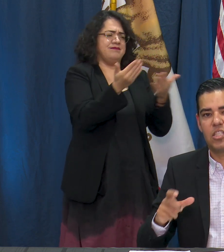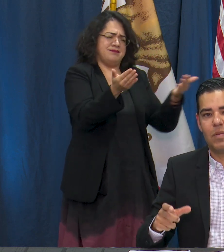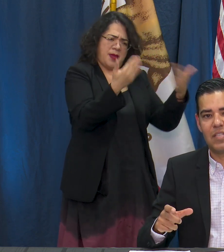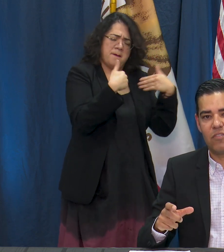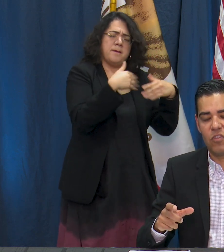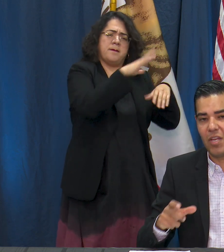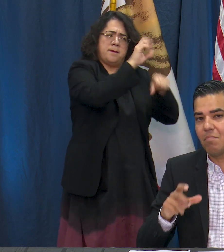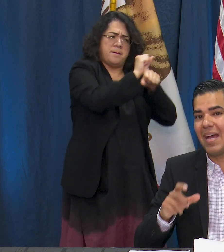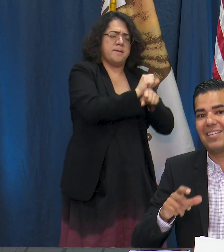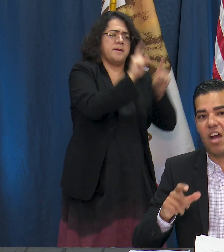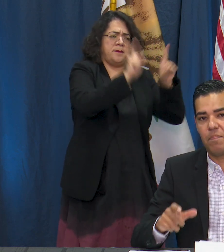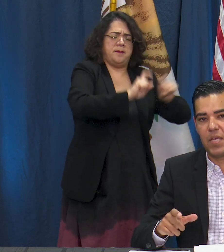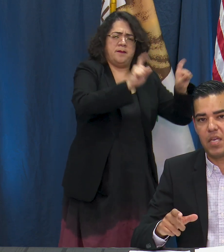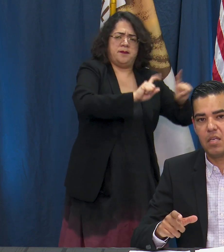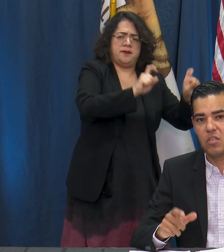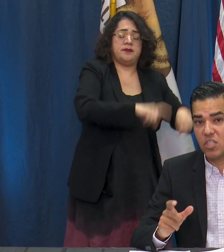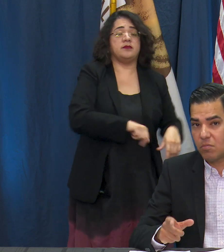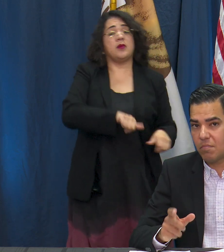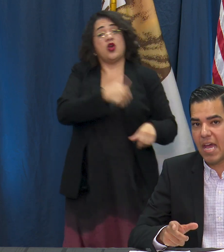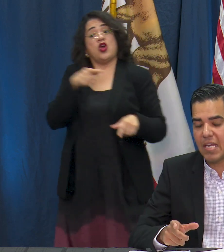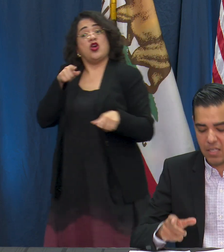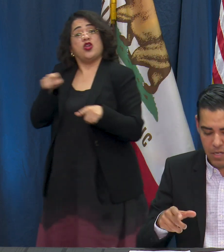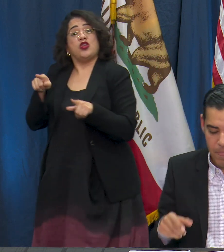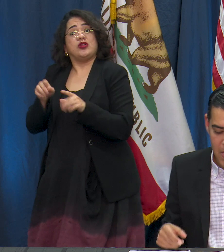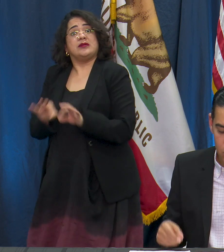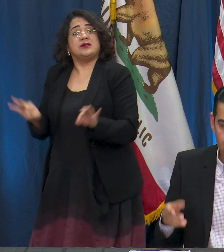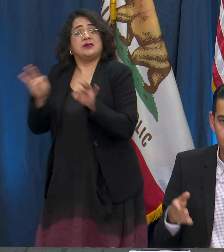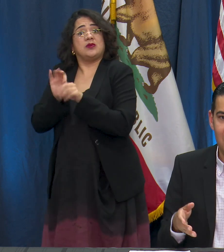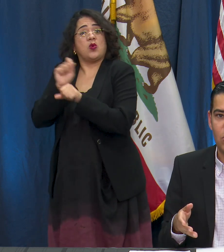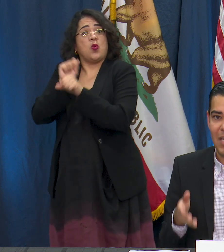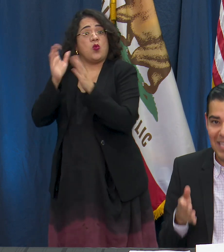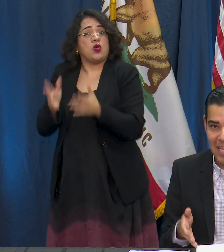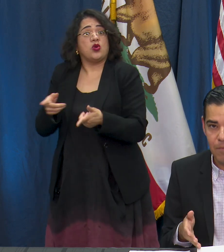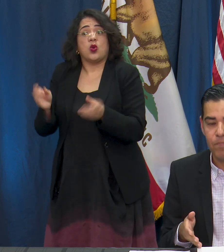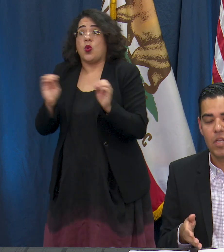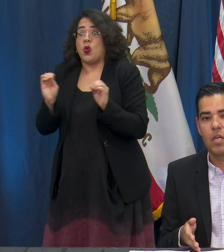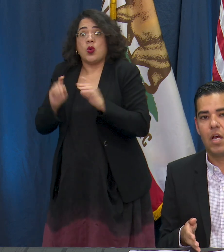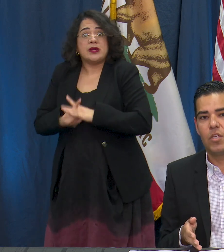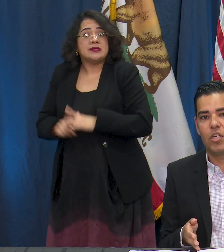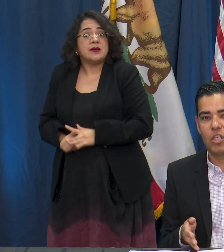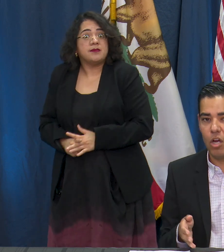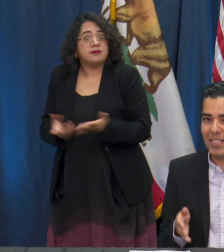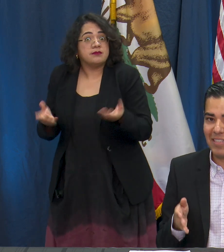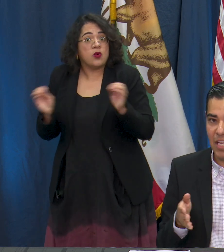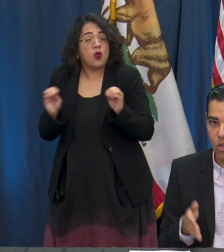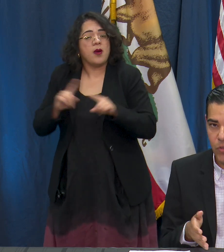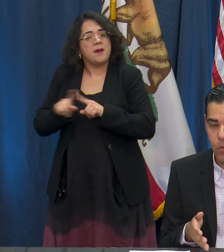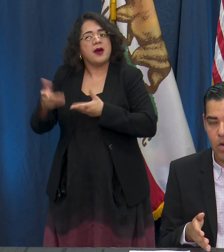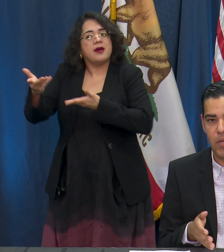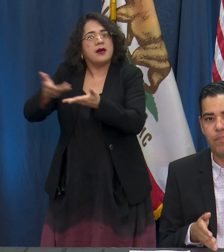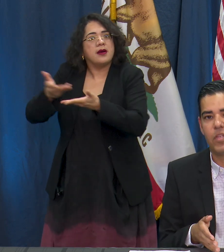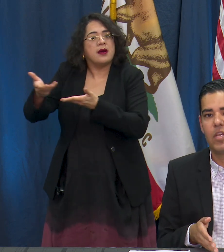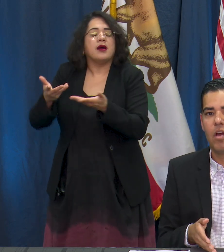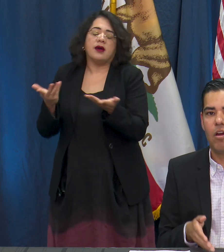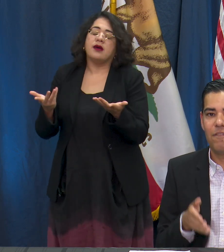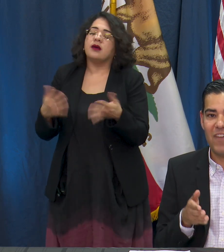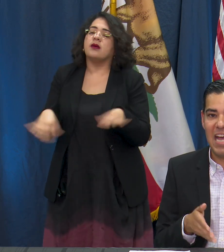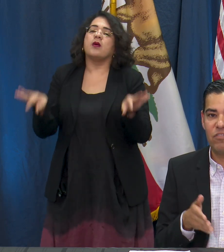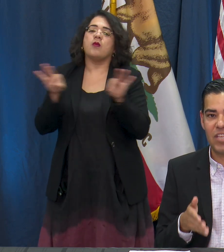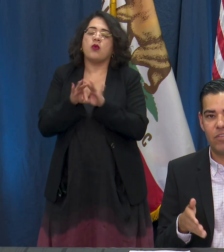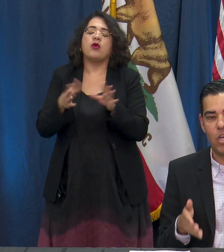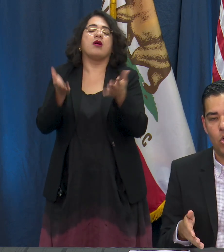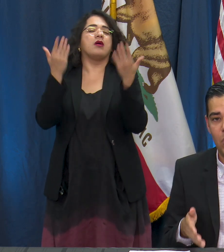that need to be tested that might not be symptomatic. And so please, again, you can contact the health department.